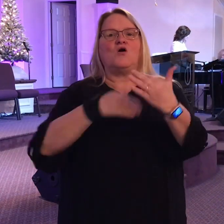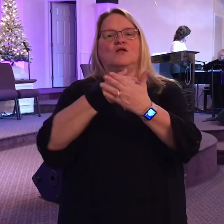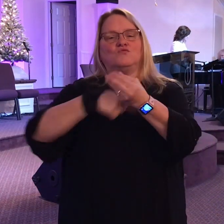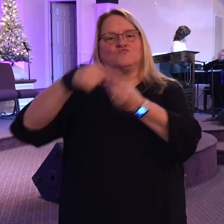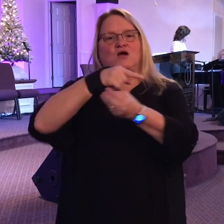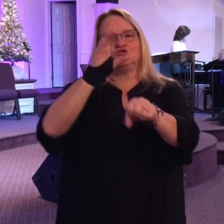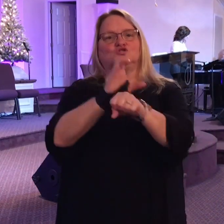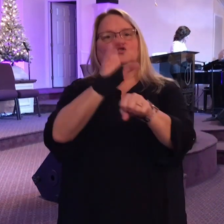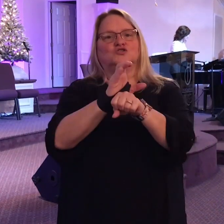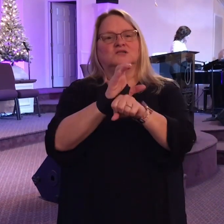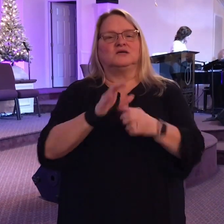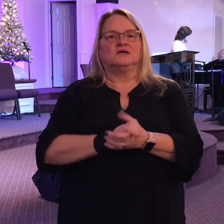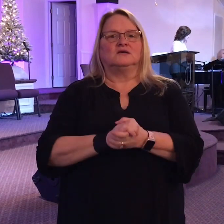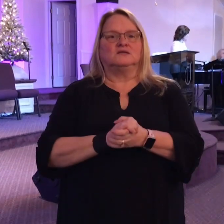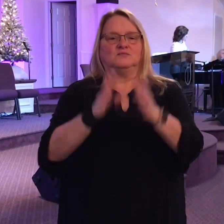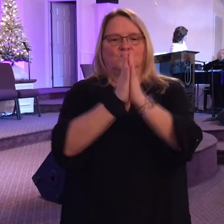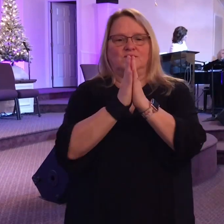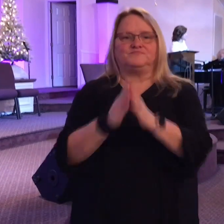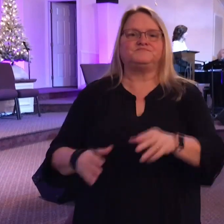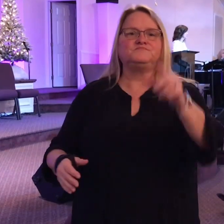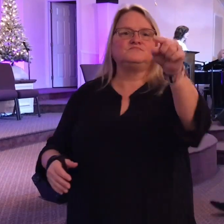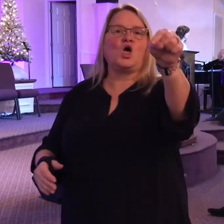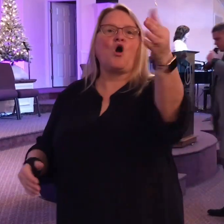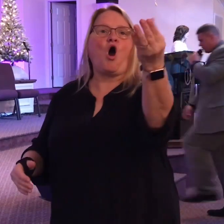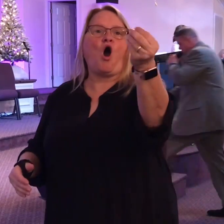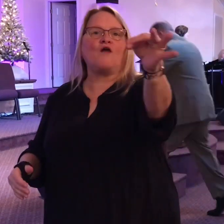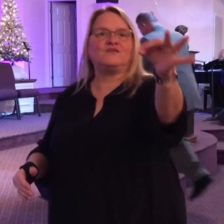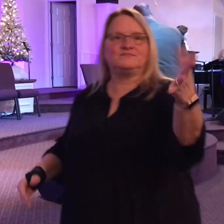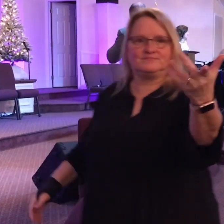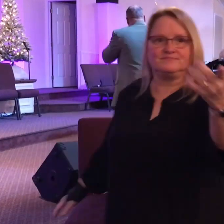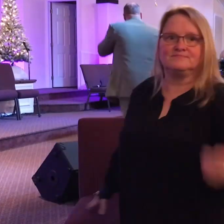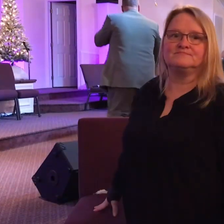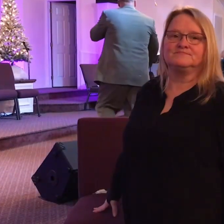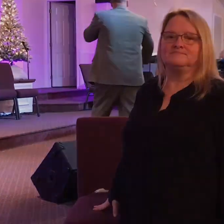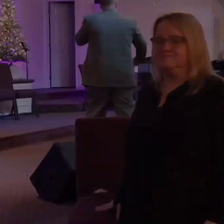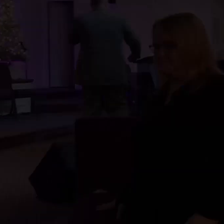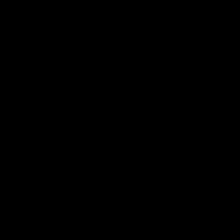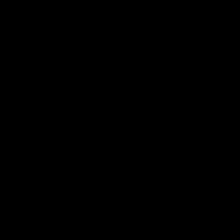church. It's been a long time since we did this.